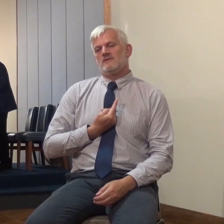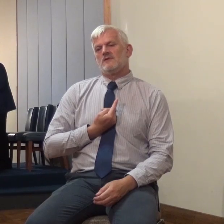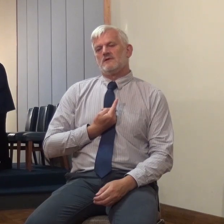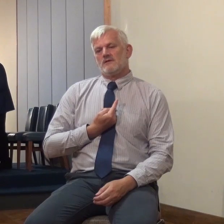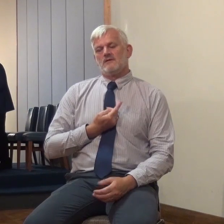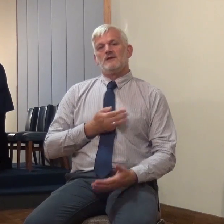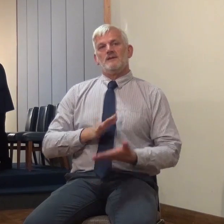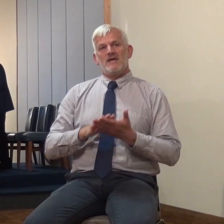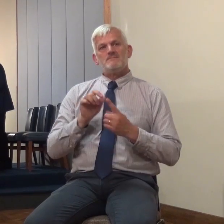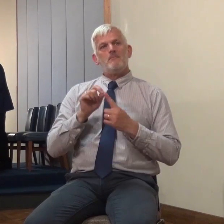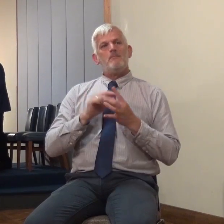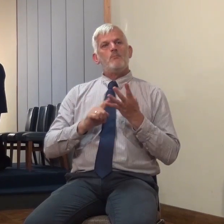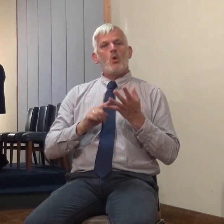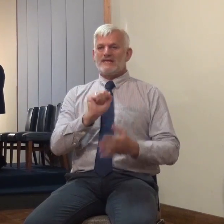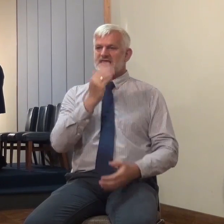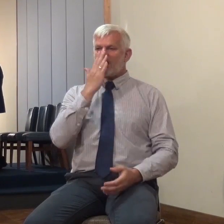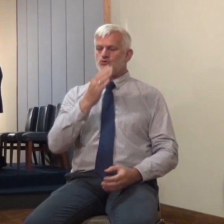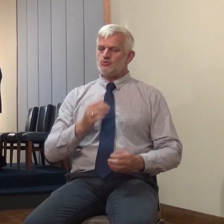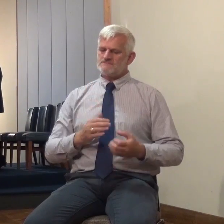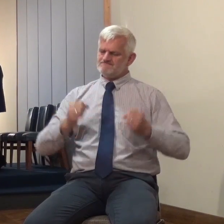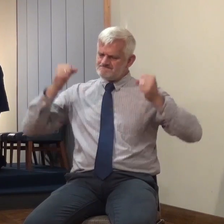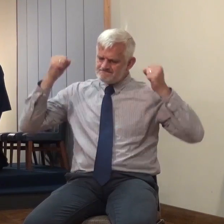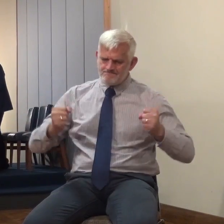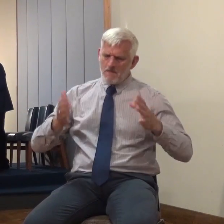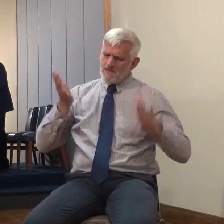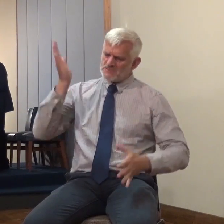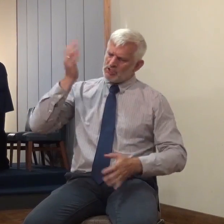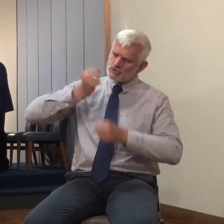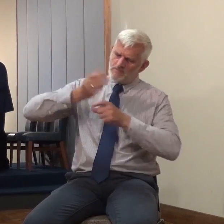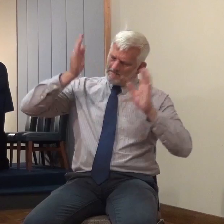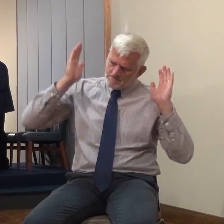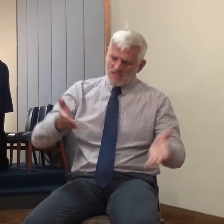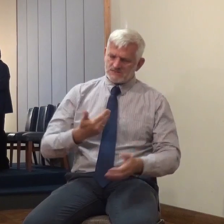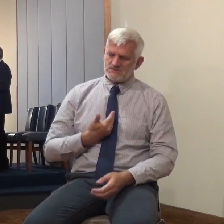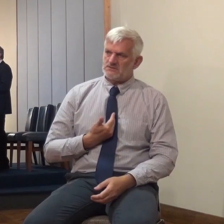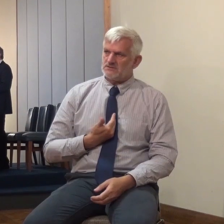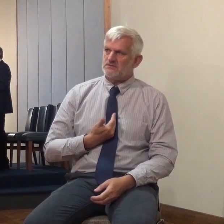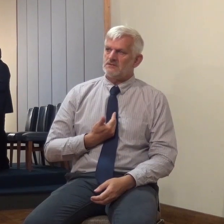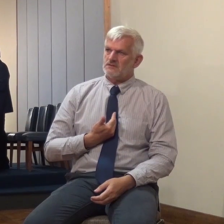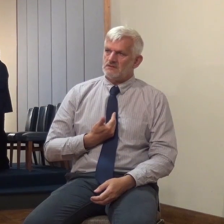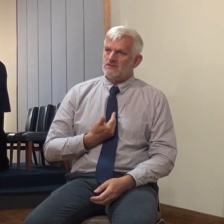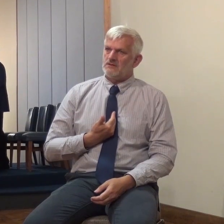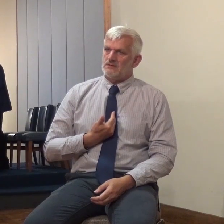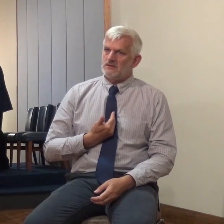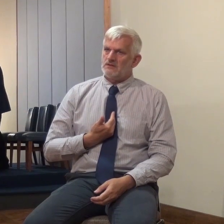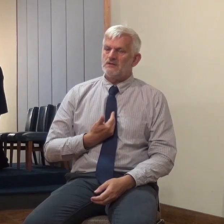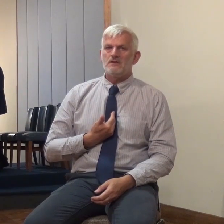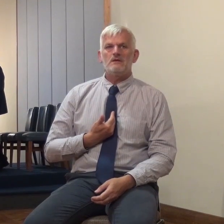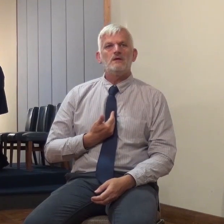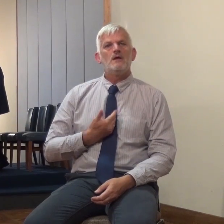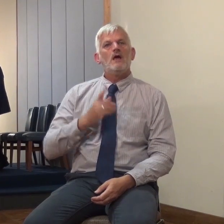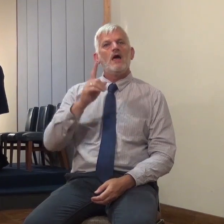to him. From this, it's very easy to understand why Paul prayed with such